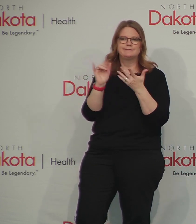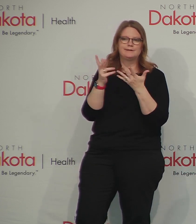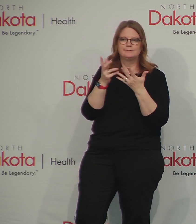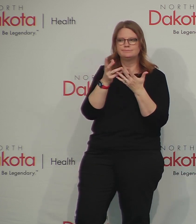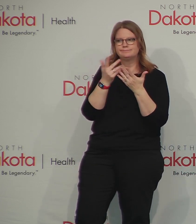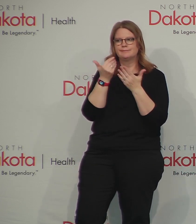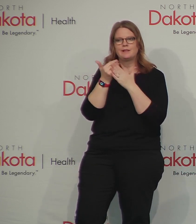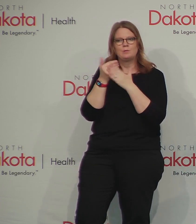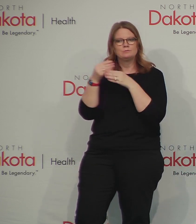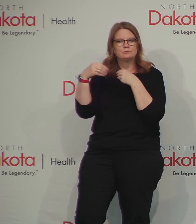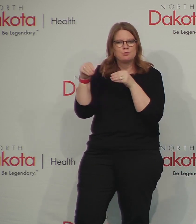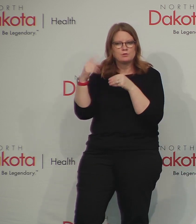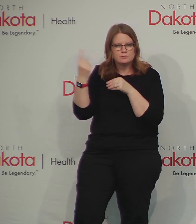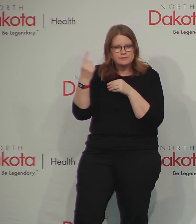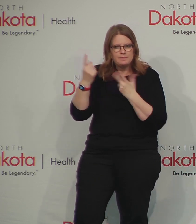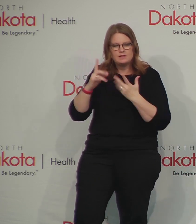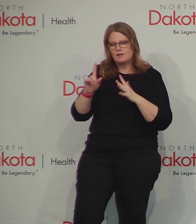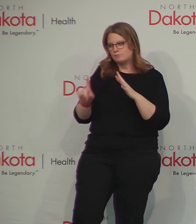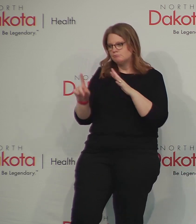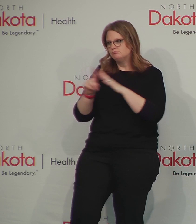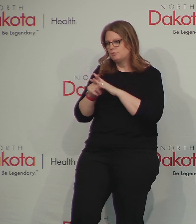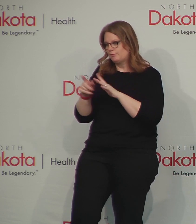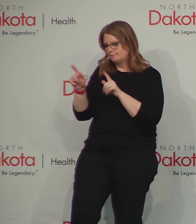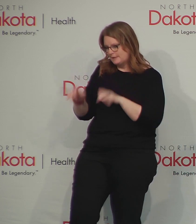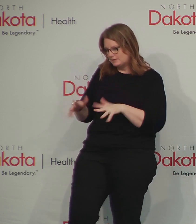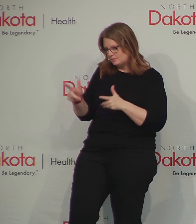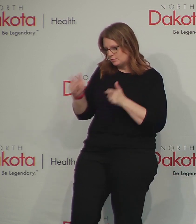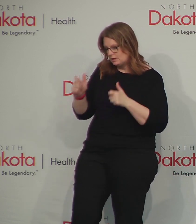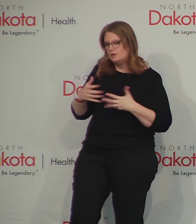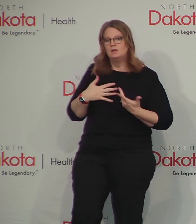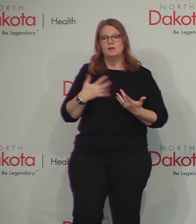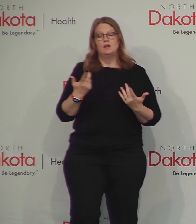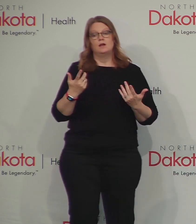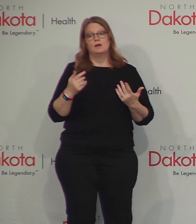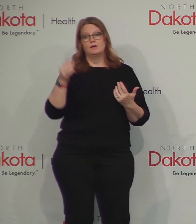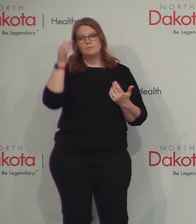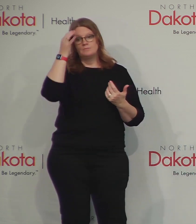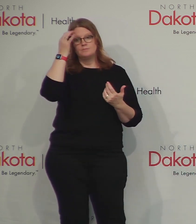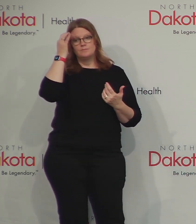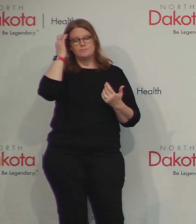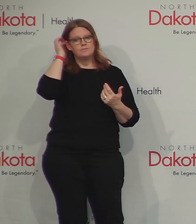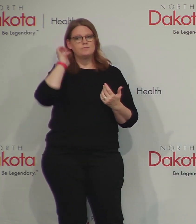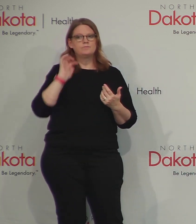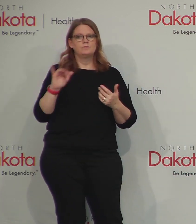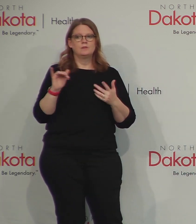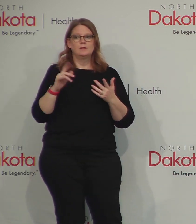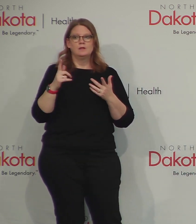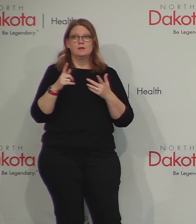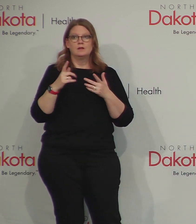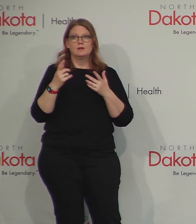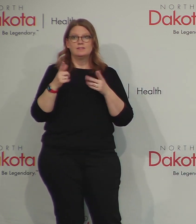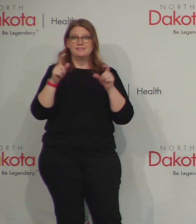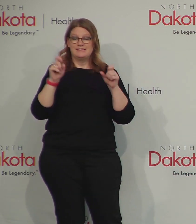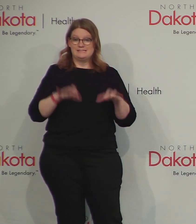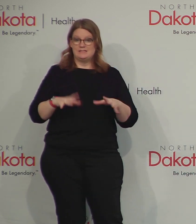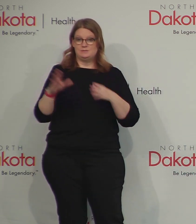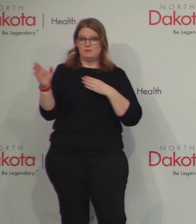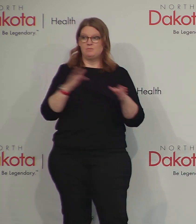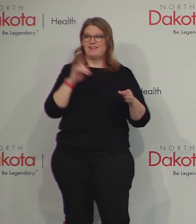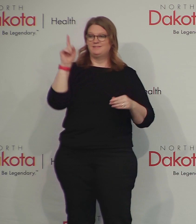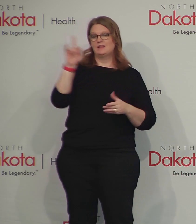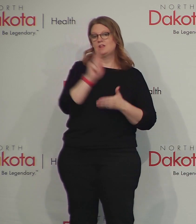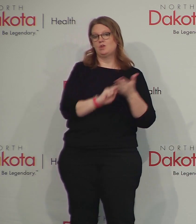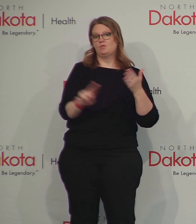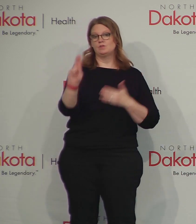uptakes for the tests that we have on hand is being planned at the University of North Dakota. And